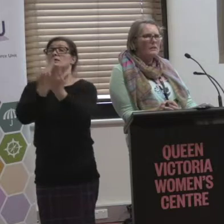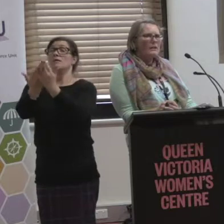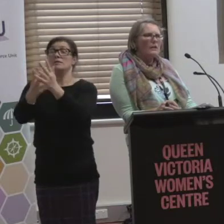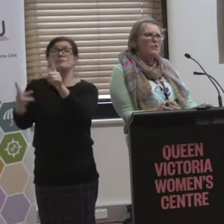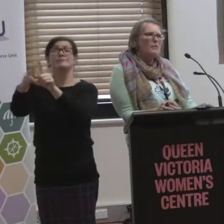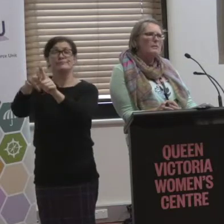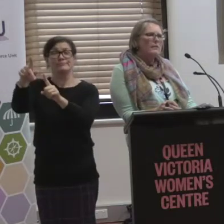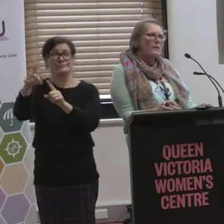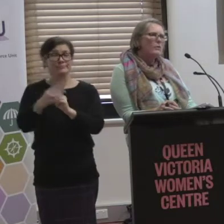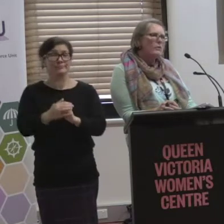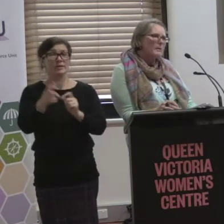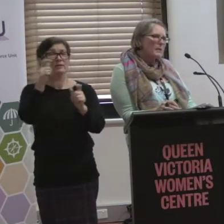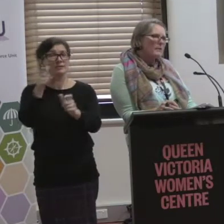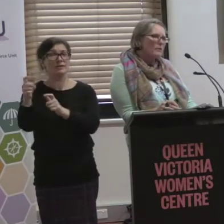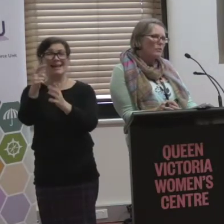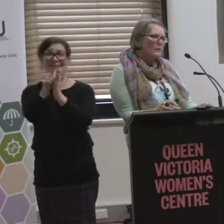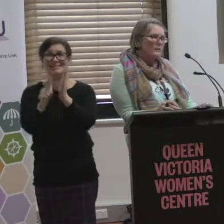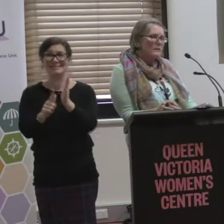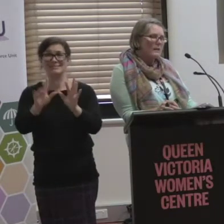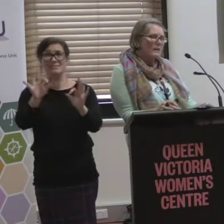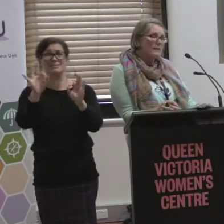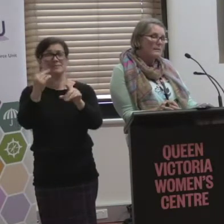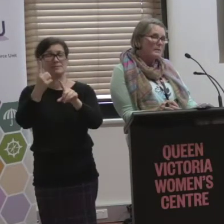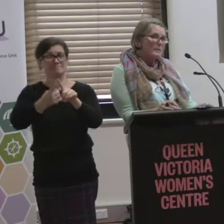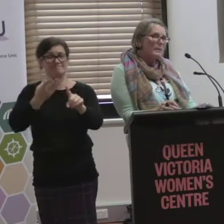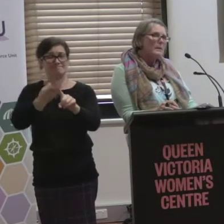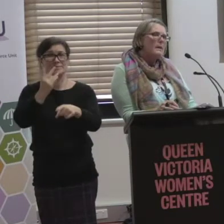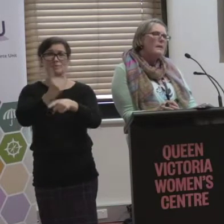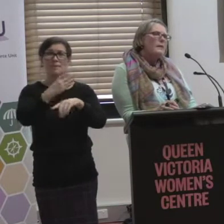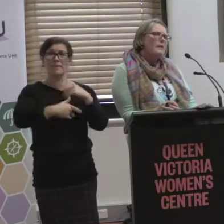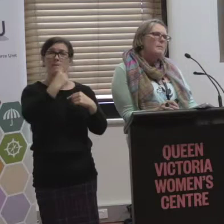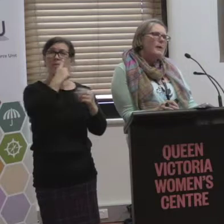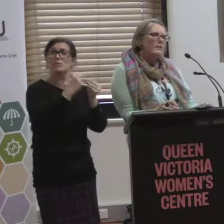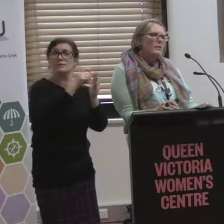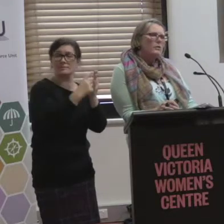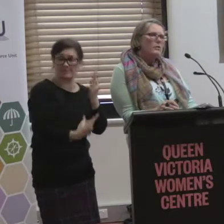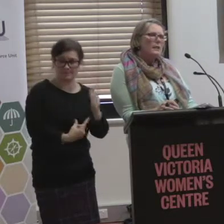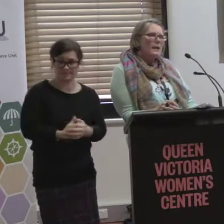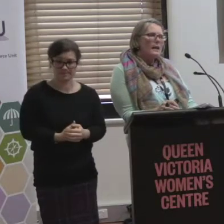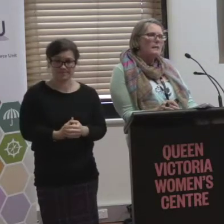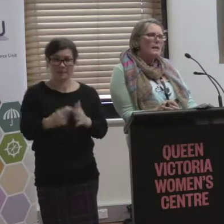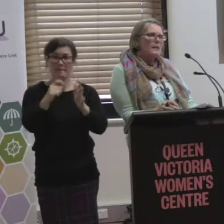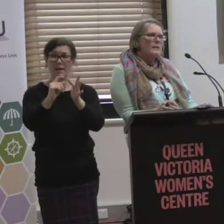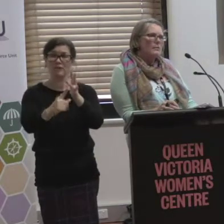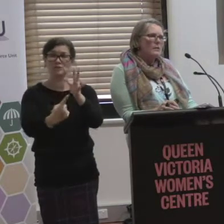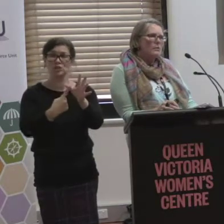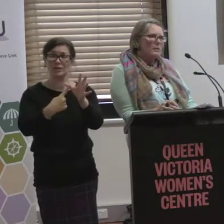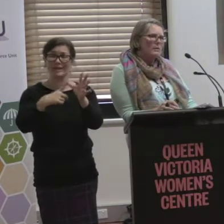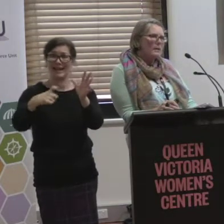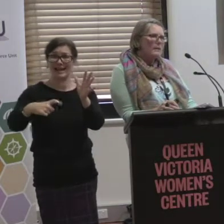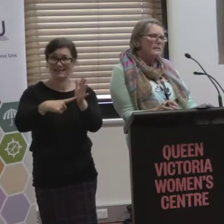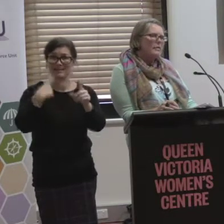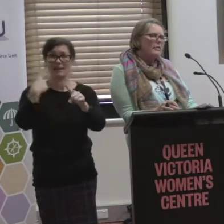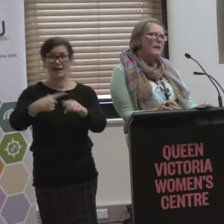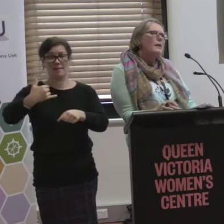Administration legislation specifically talks about an individual with a disability. The Powers of Attorney Act and the Medical